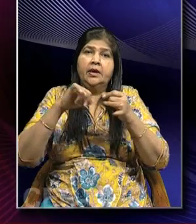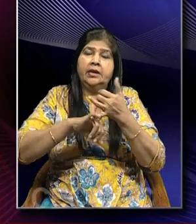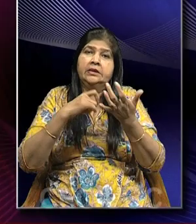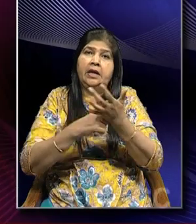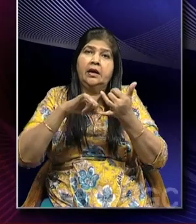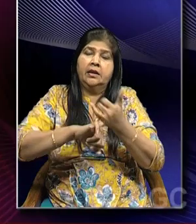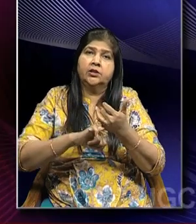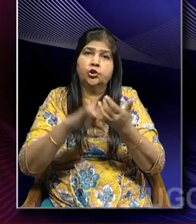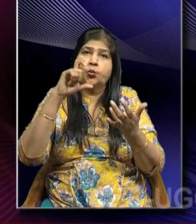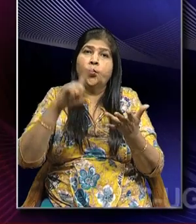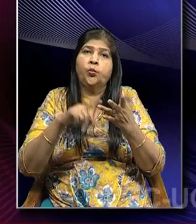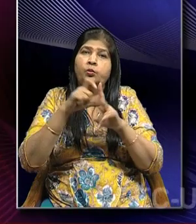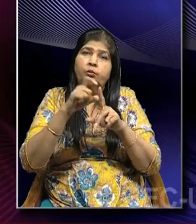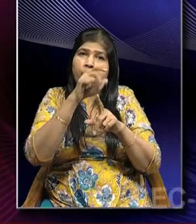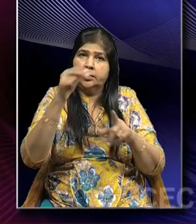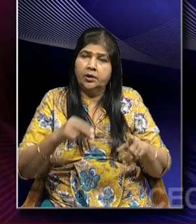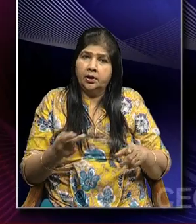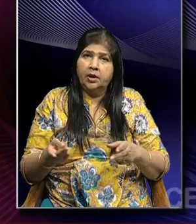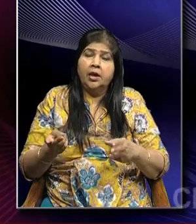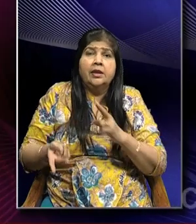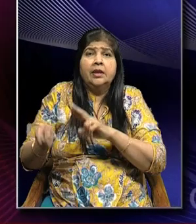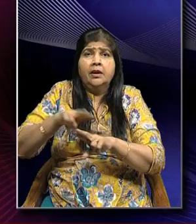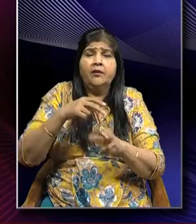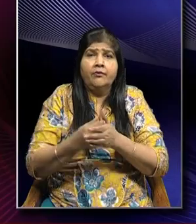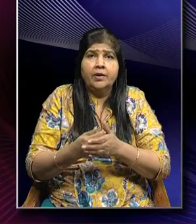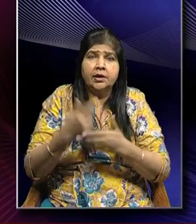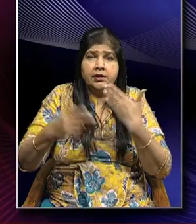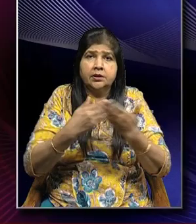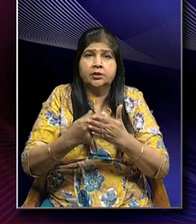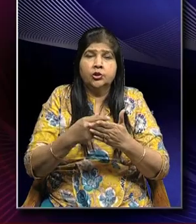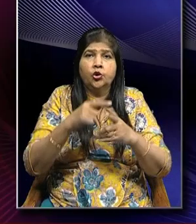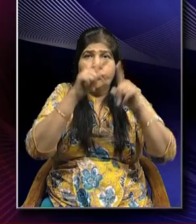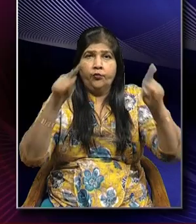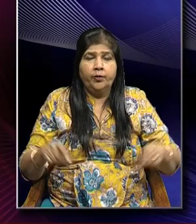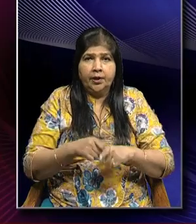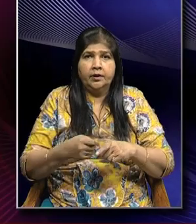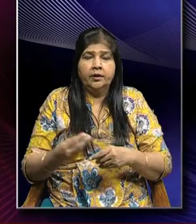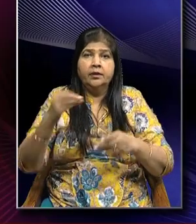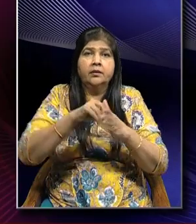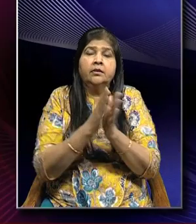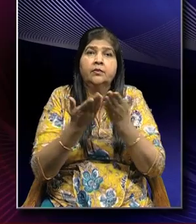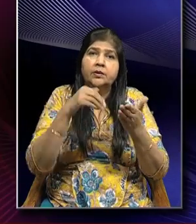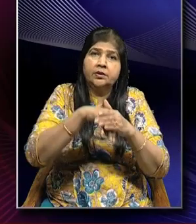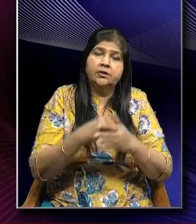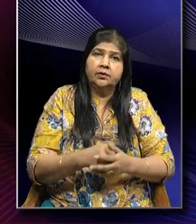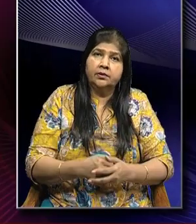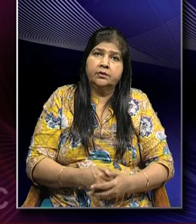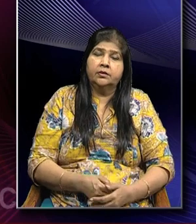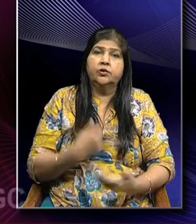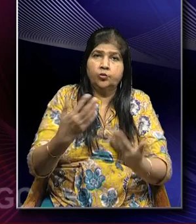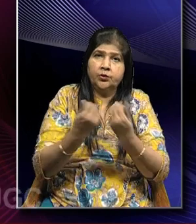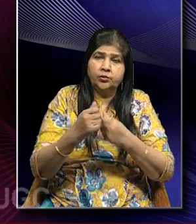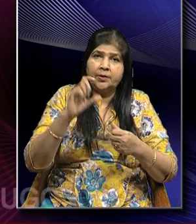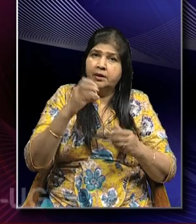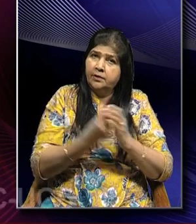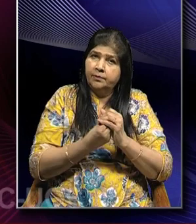and annexure 2 contains the revised BRSR format. So in that, there is a format which is to be used by the